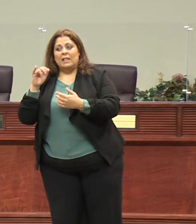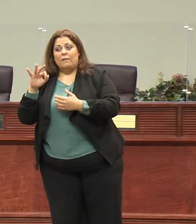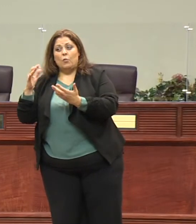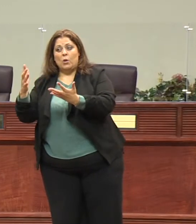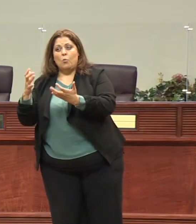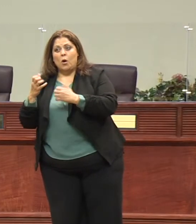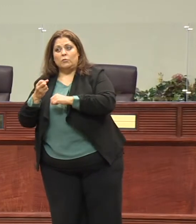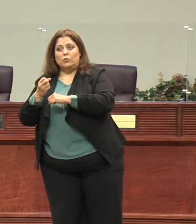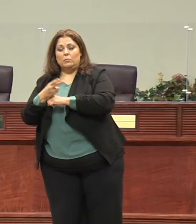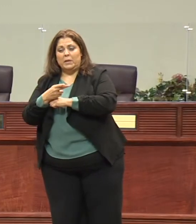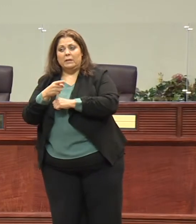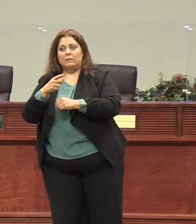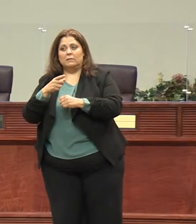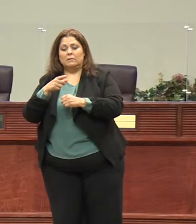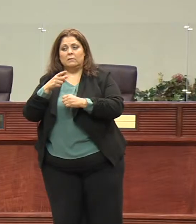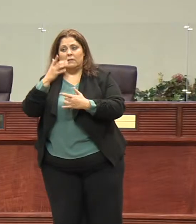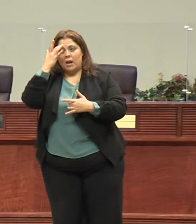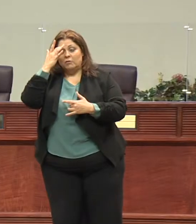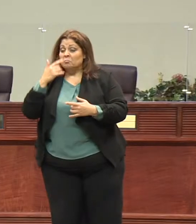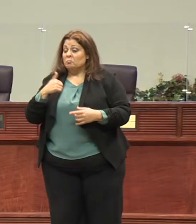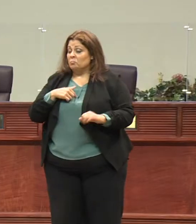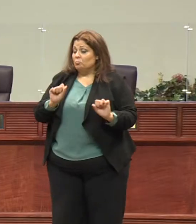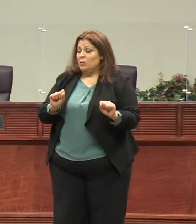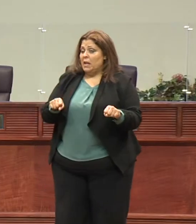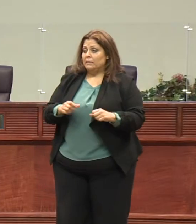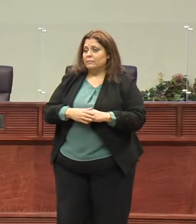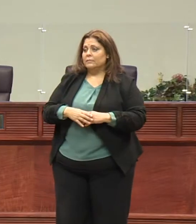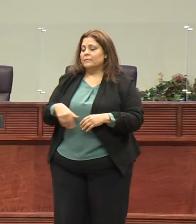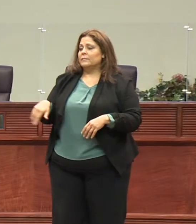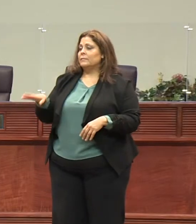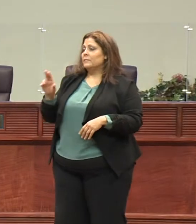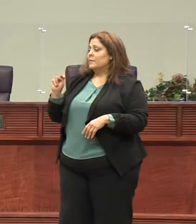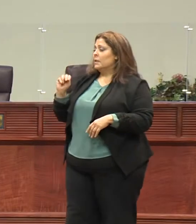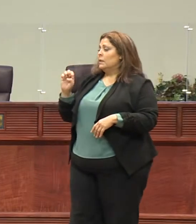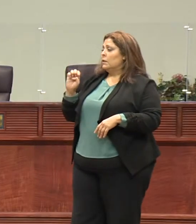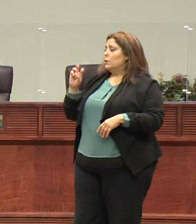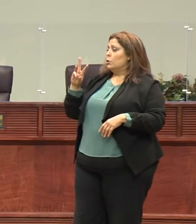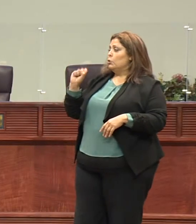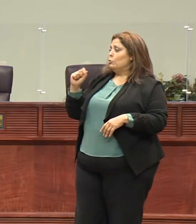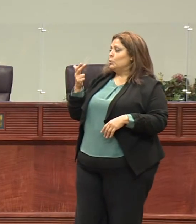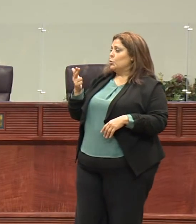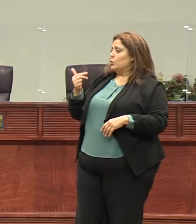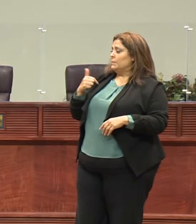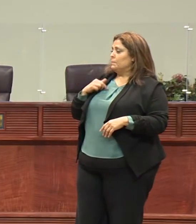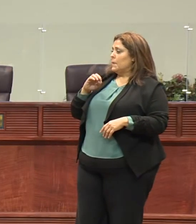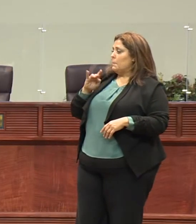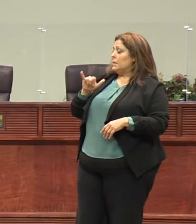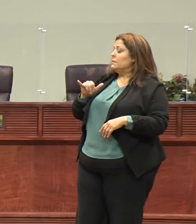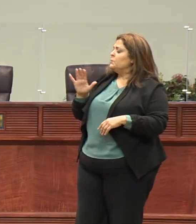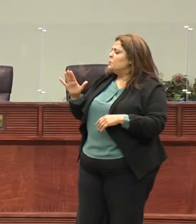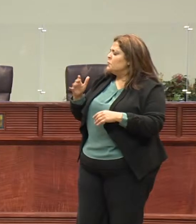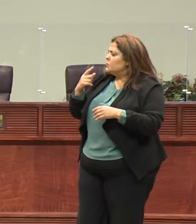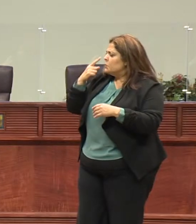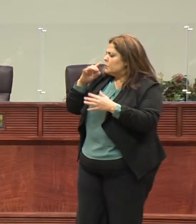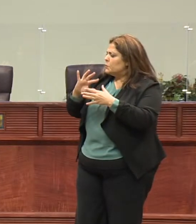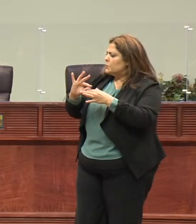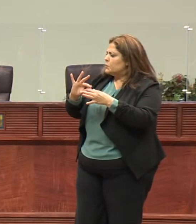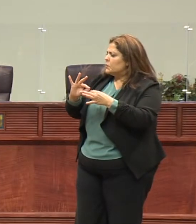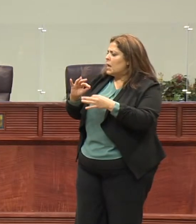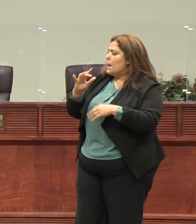can. Dr. Pino, Emily Braun with News 13. I wanted to know if you can talk a little bit about